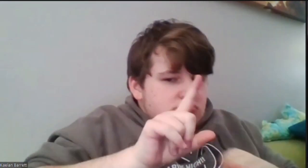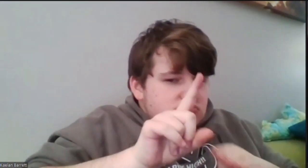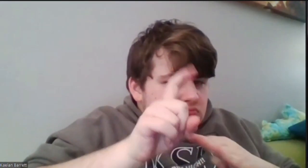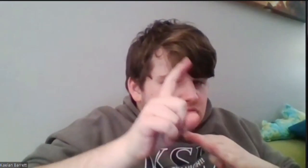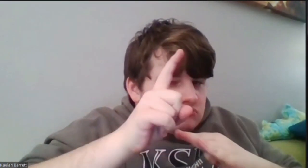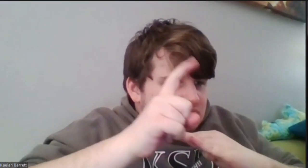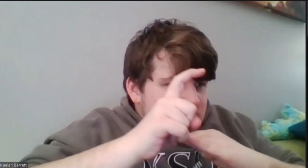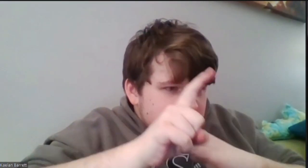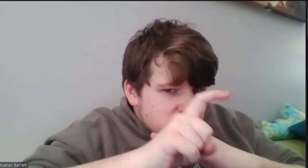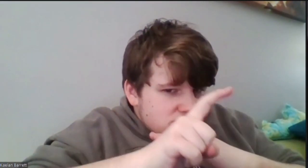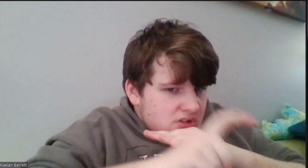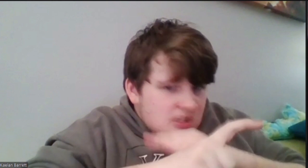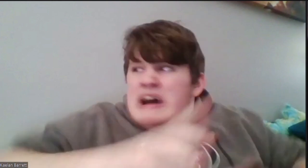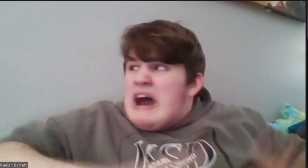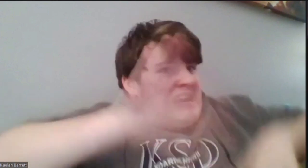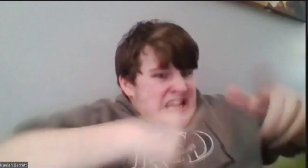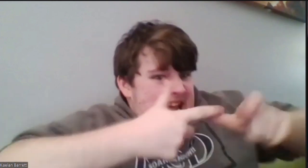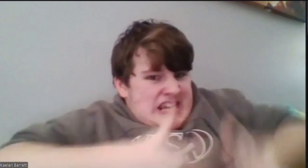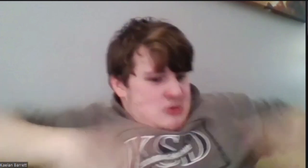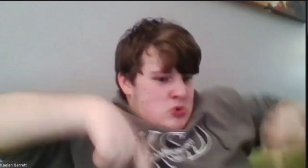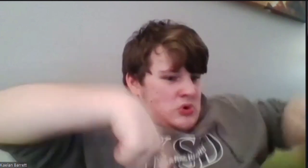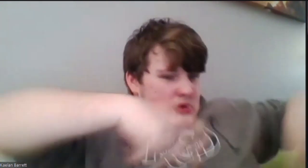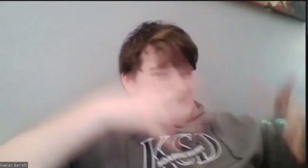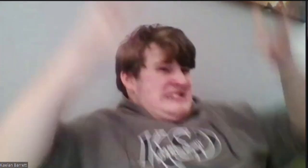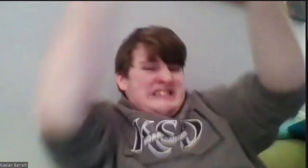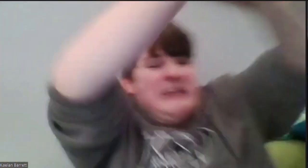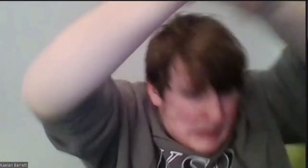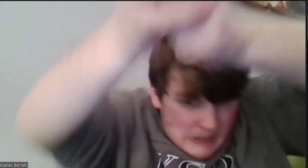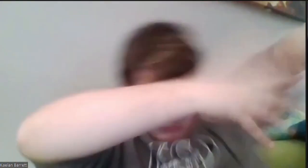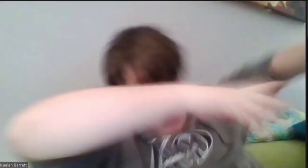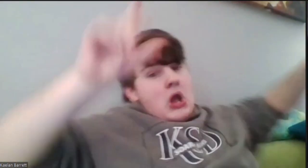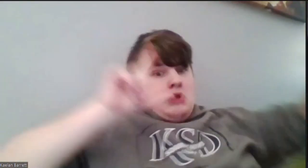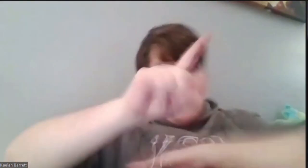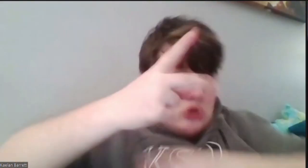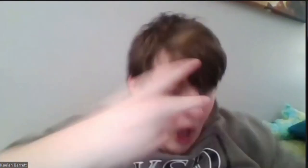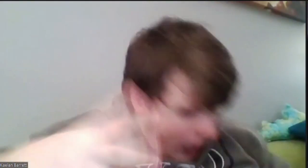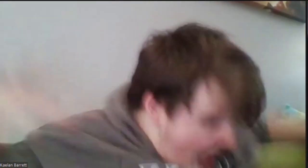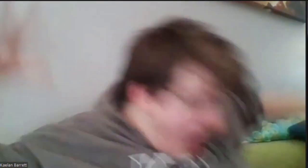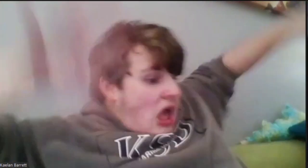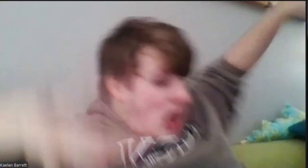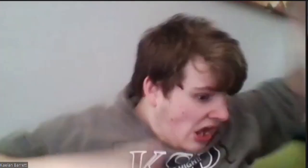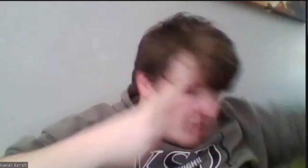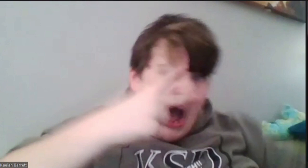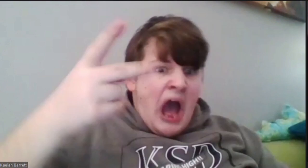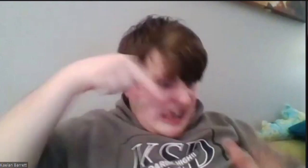chasing him. And the ghost is walking slowly. And here he is, he's taking off. He's trying to